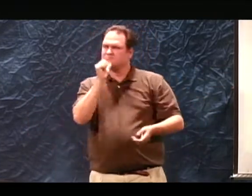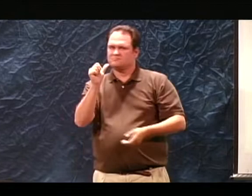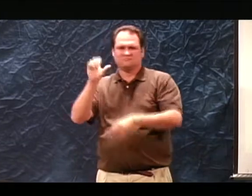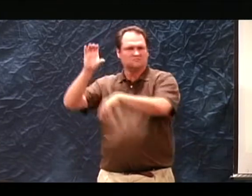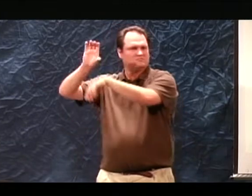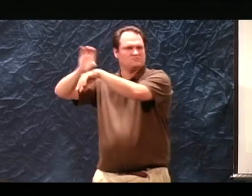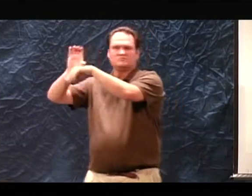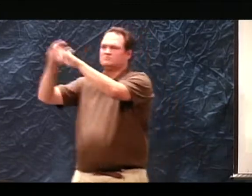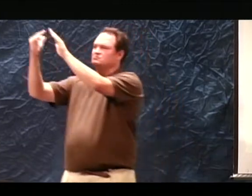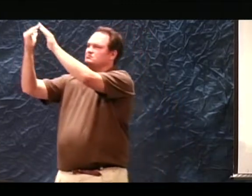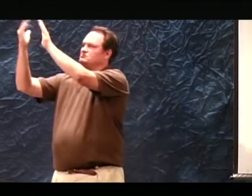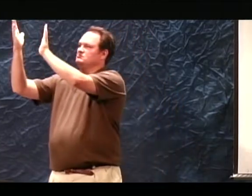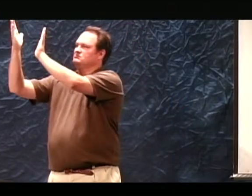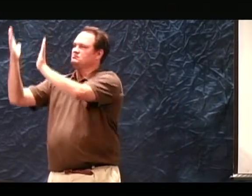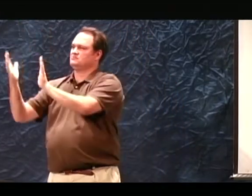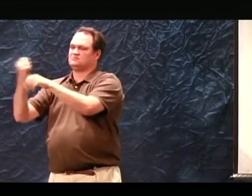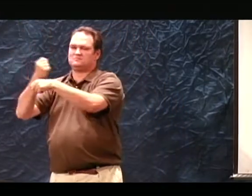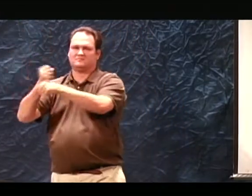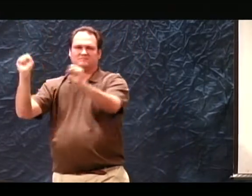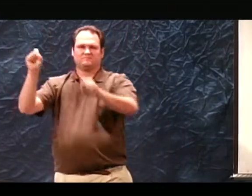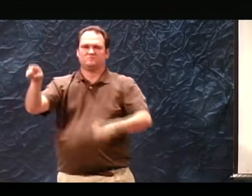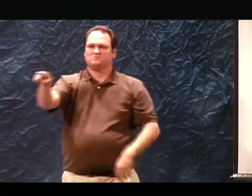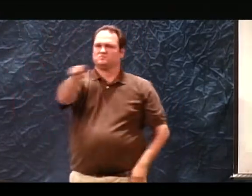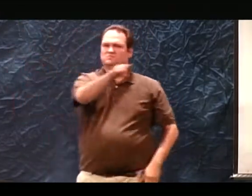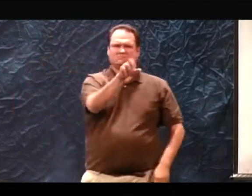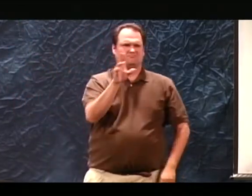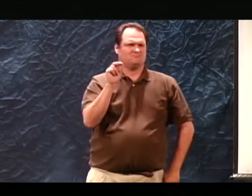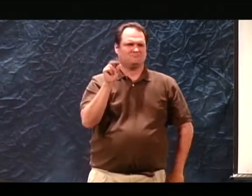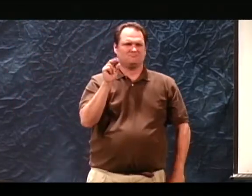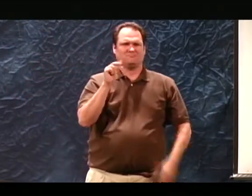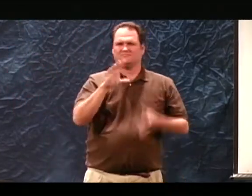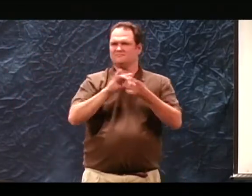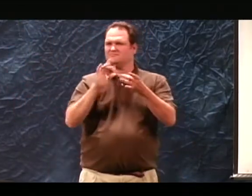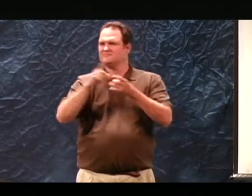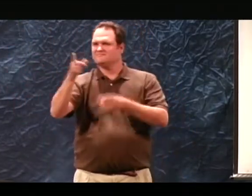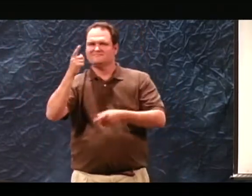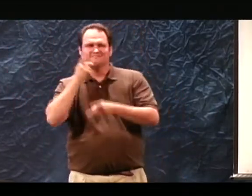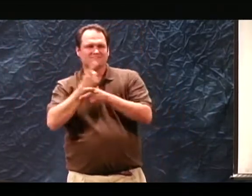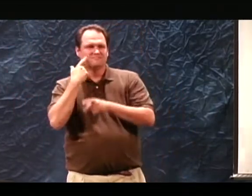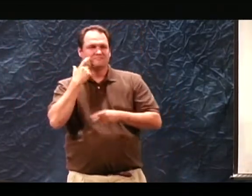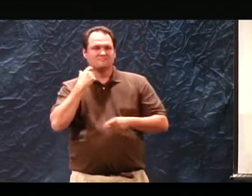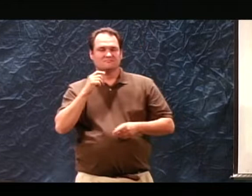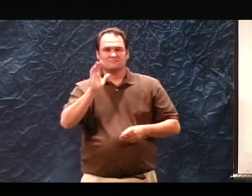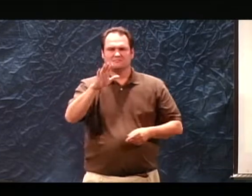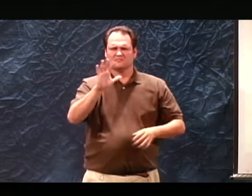including all of them remember the church is not a building